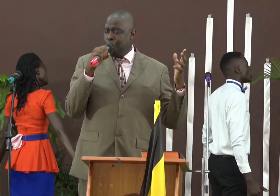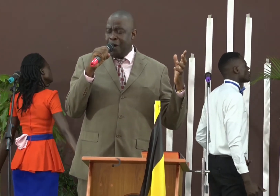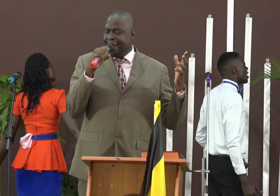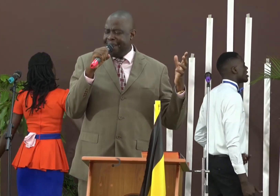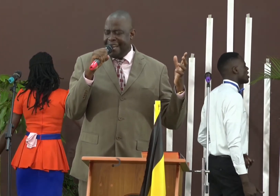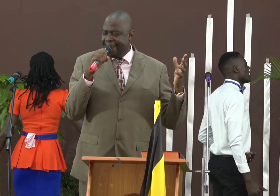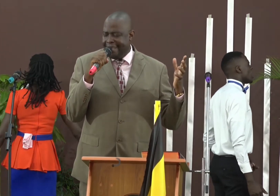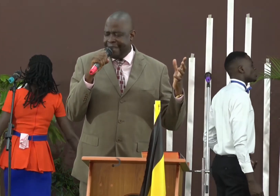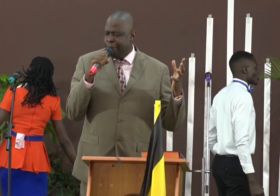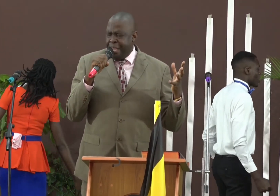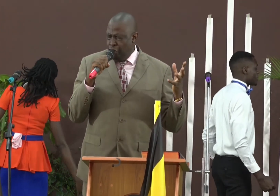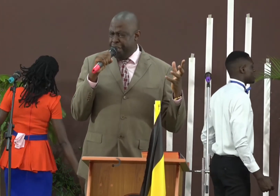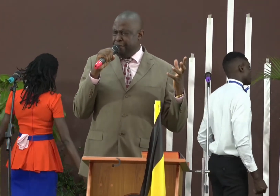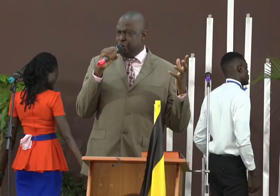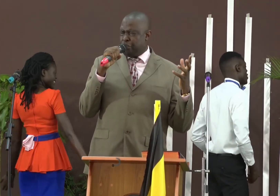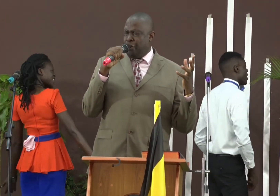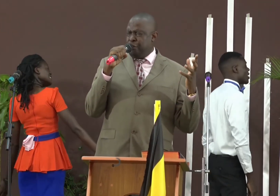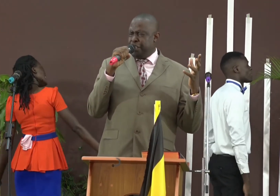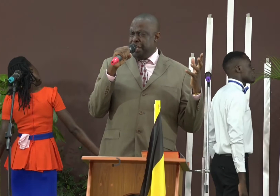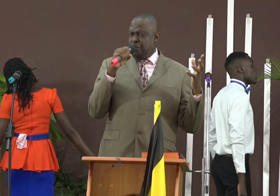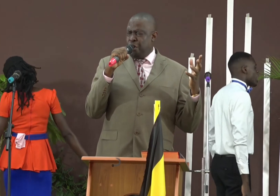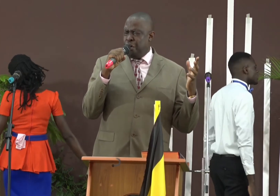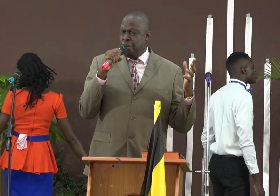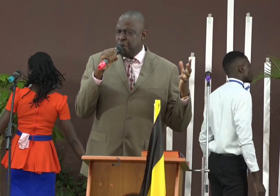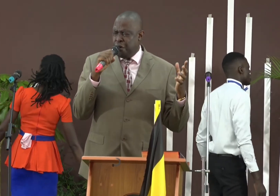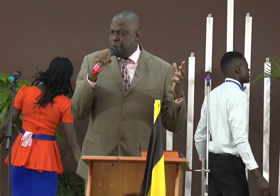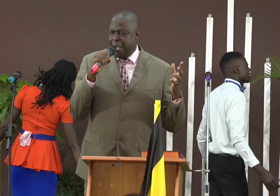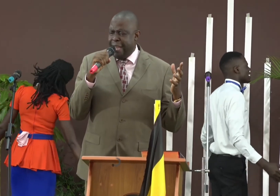oyemosomo tindo mukwanga lyange oyemosomo tindo